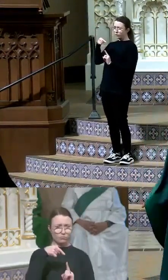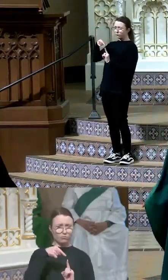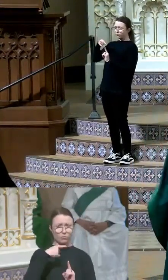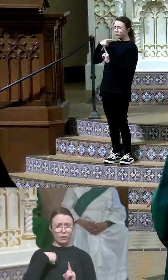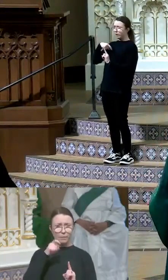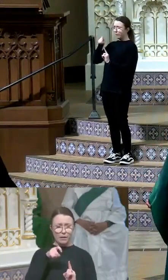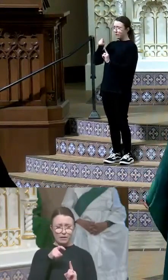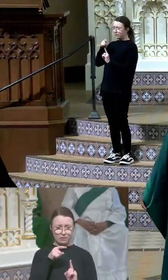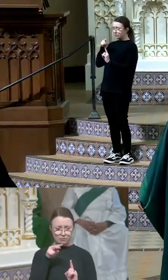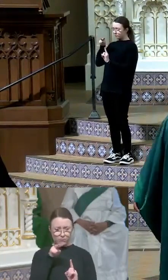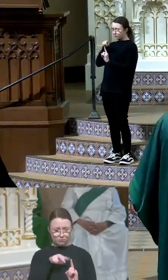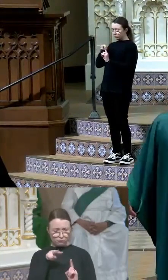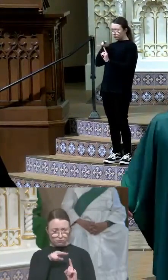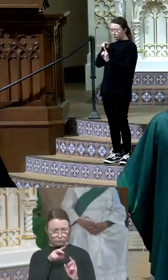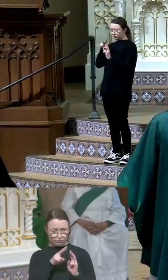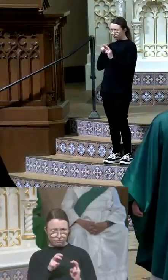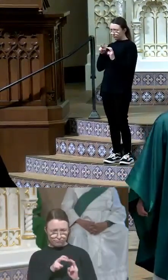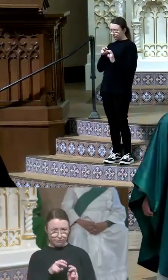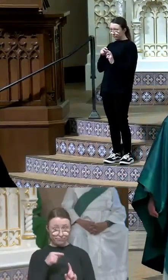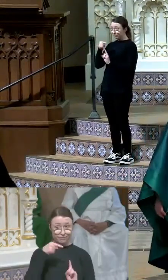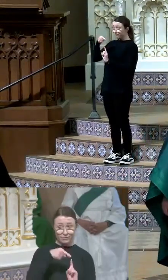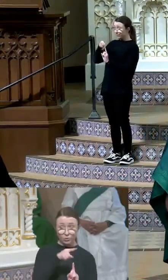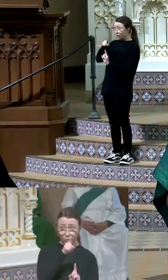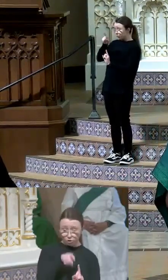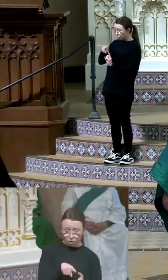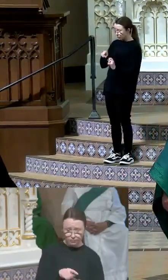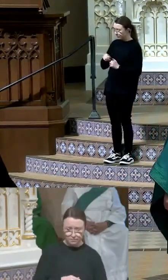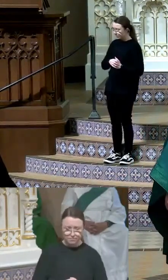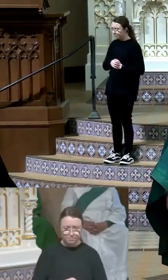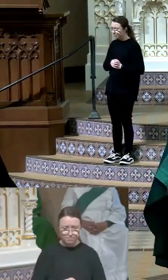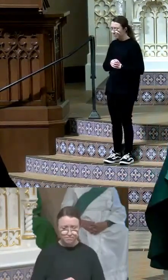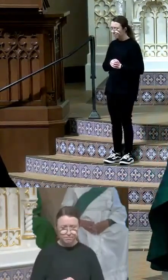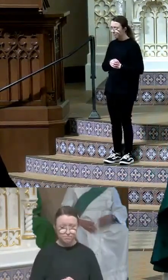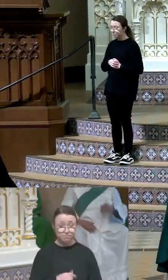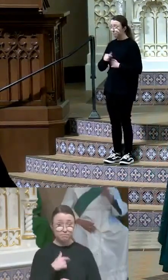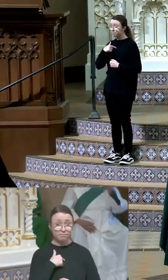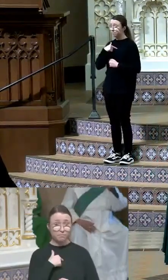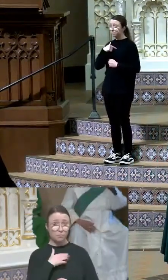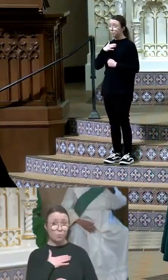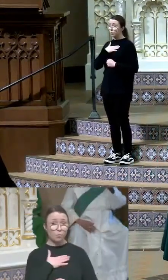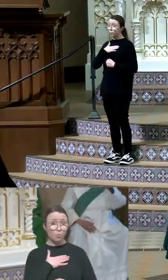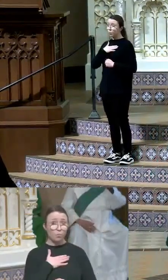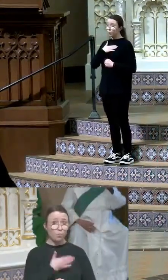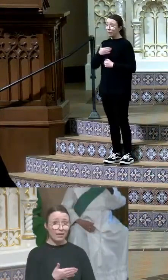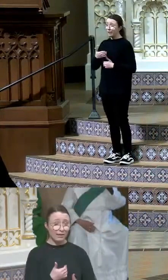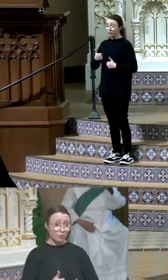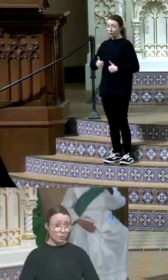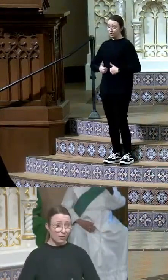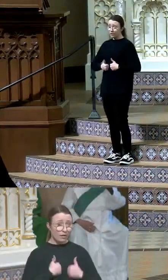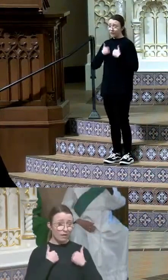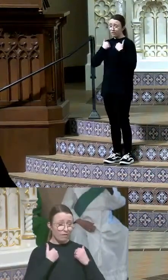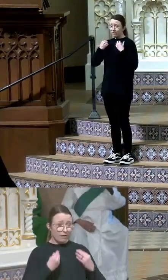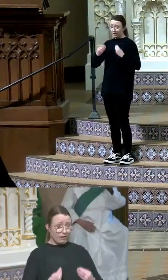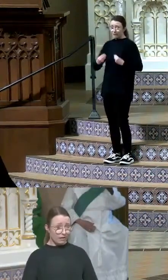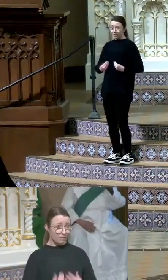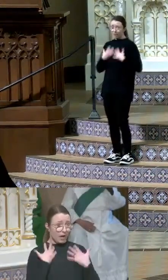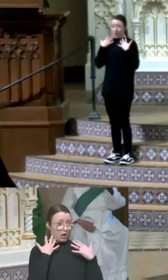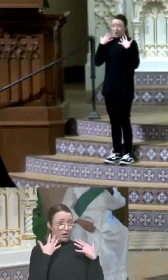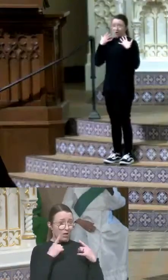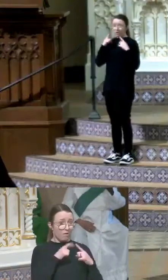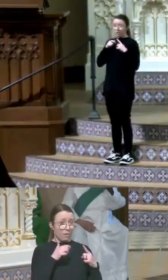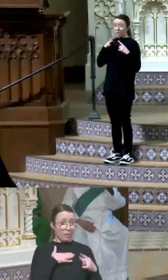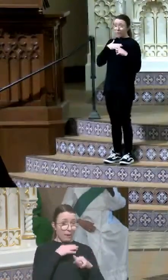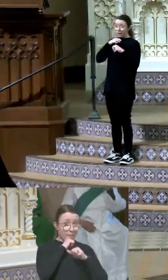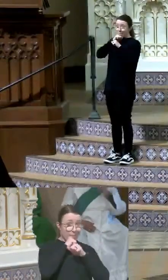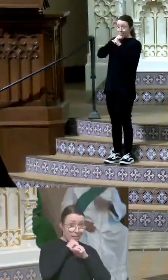fundamentally. Are we going to live empowered by our blessings, and there